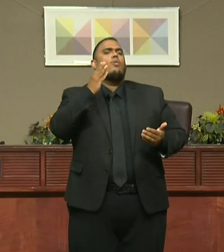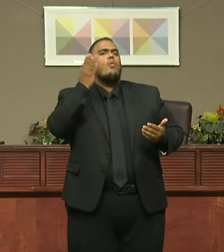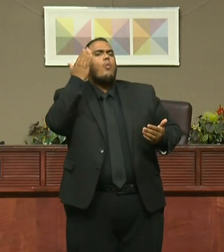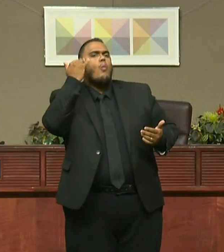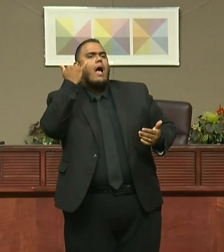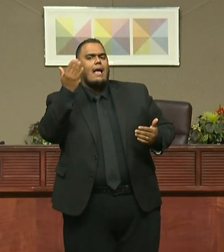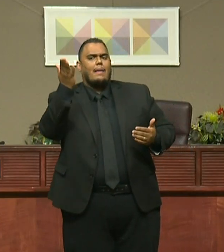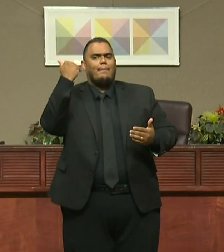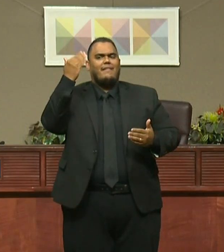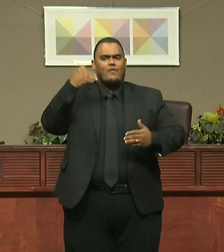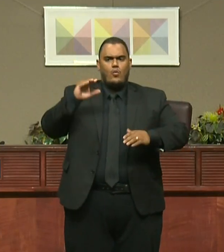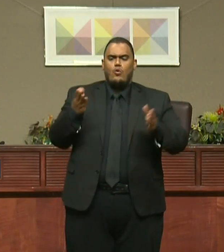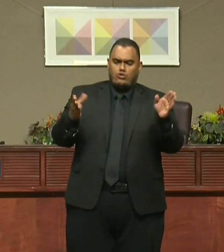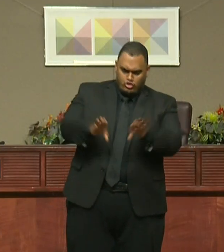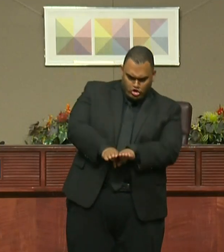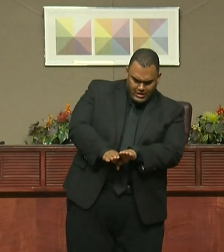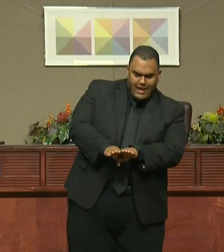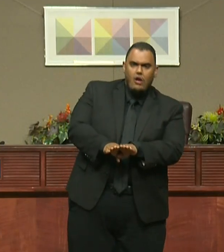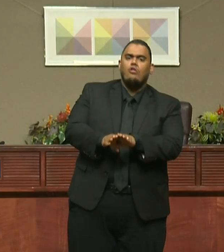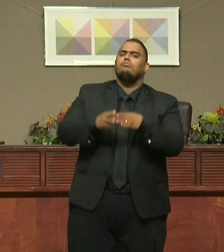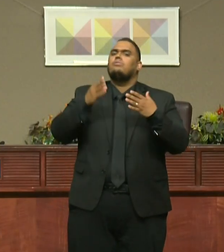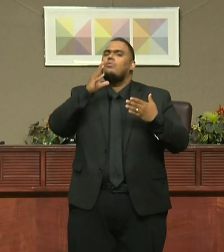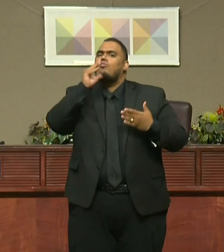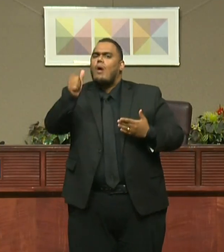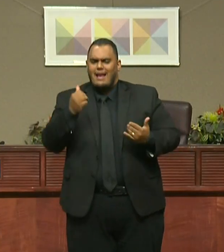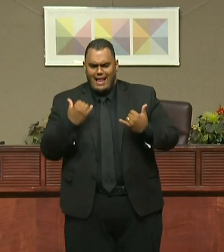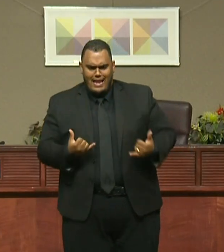Do you feel like we're at a place where it's more